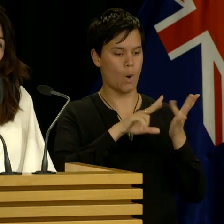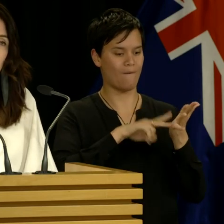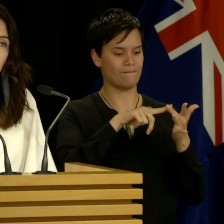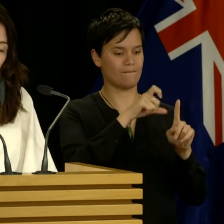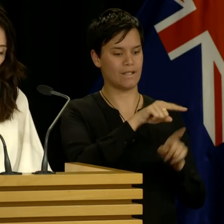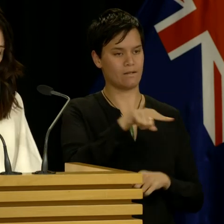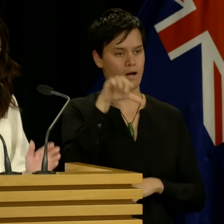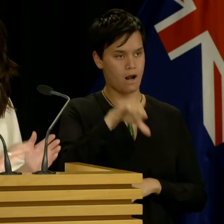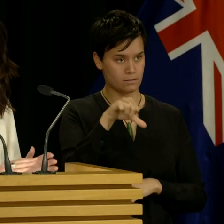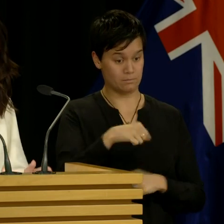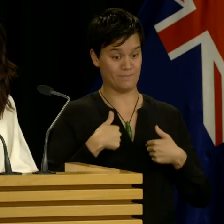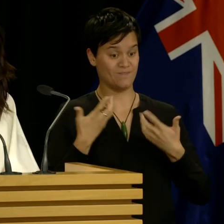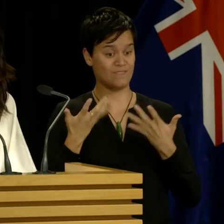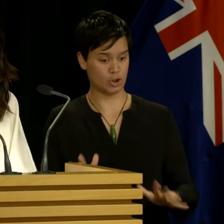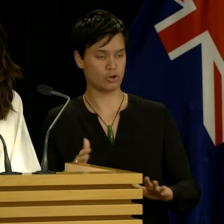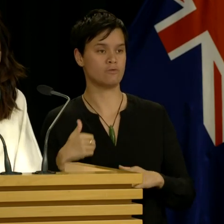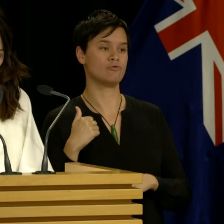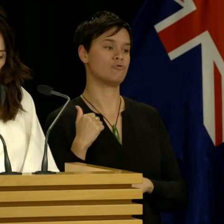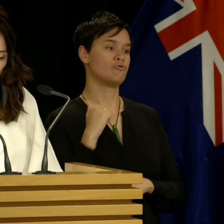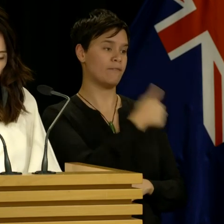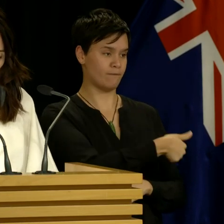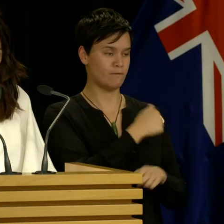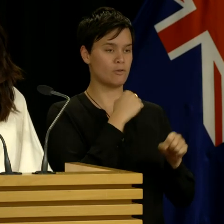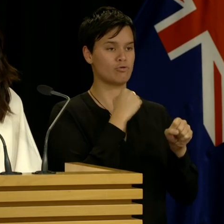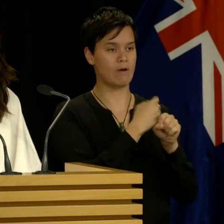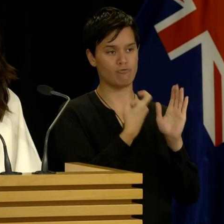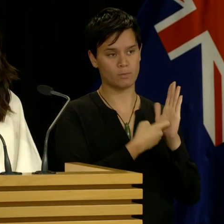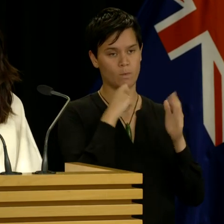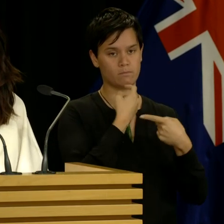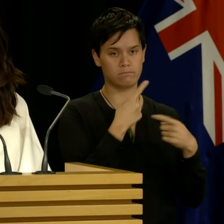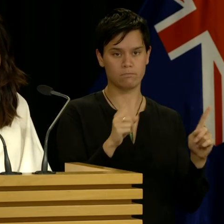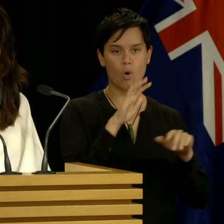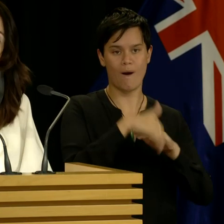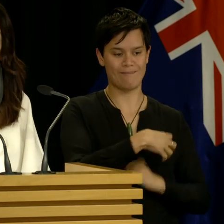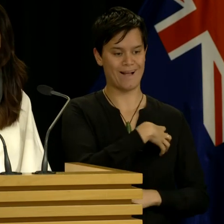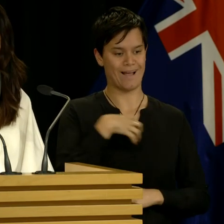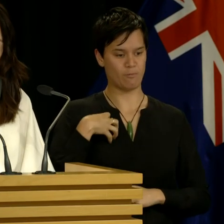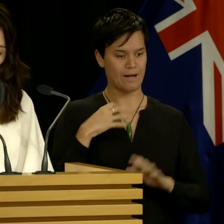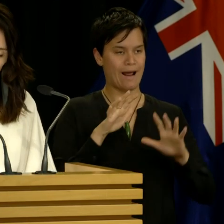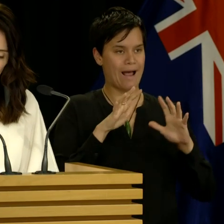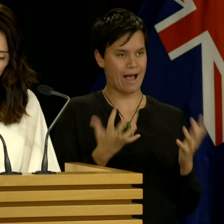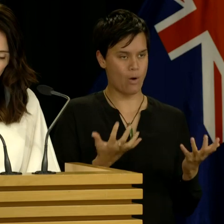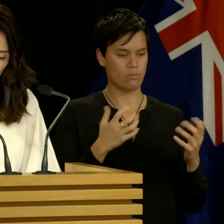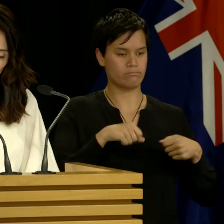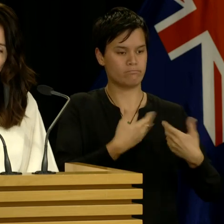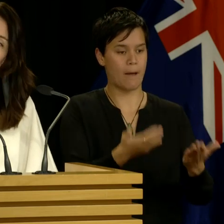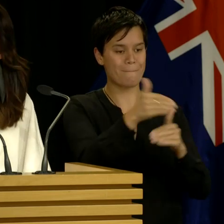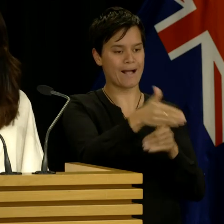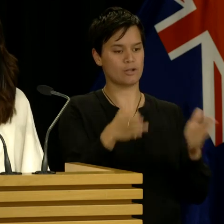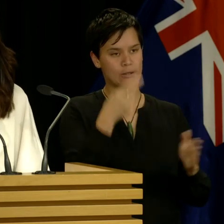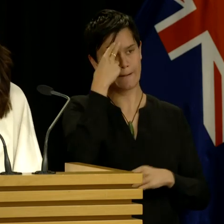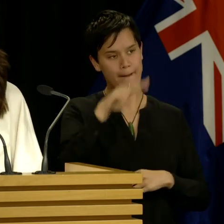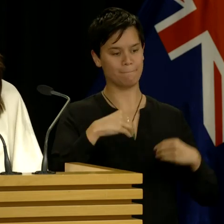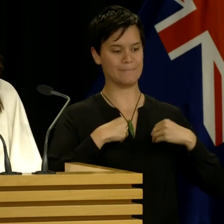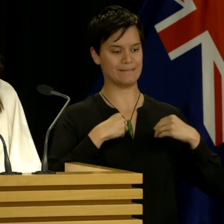that, Finance Minister Grant Robertson will announce the decisions made around a government-backed business continuity package, with